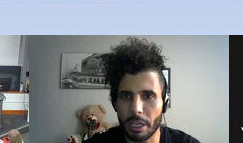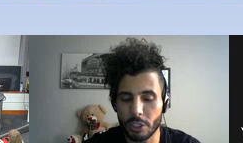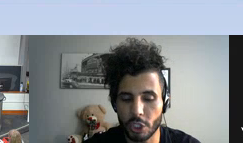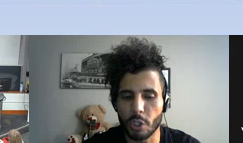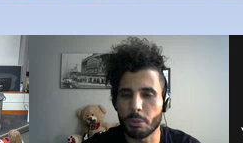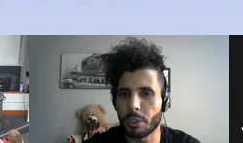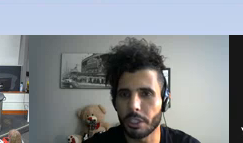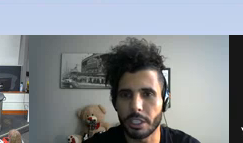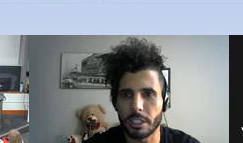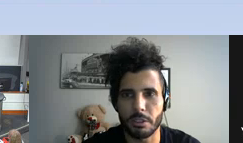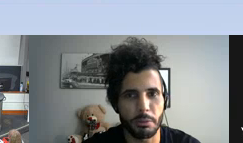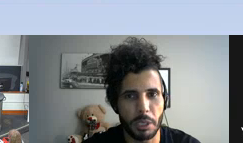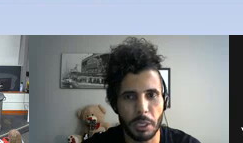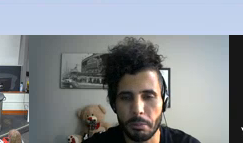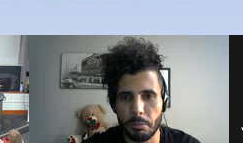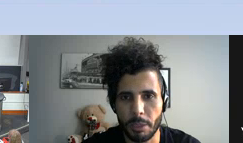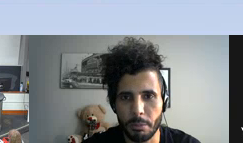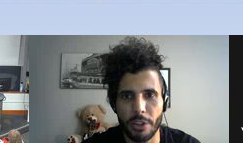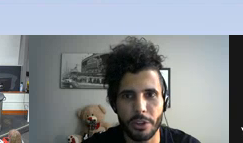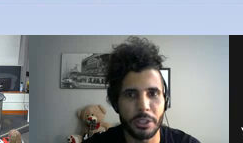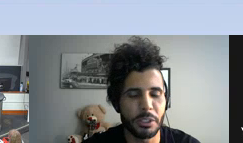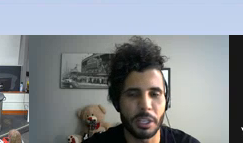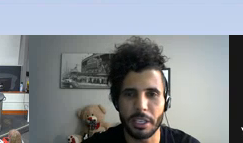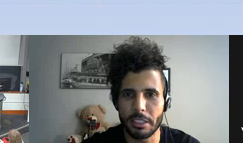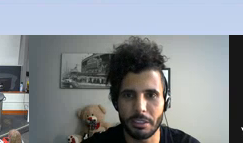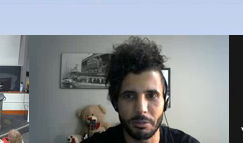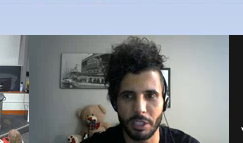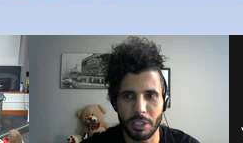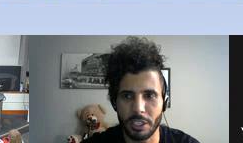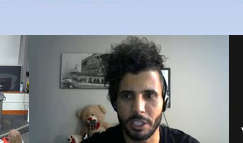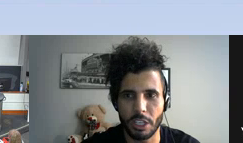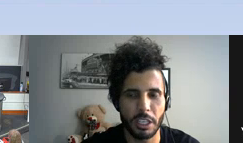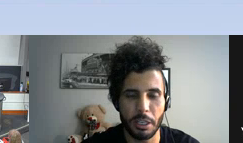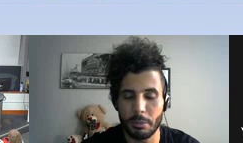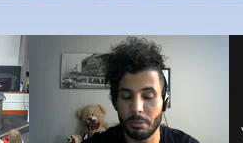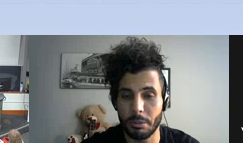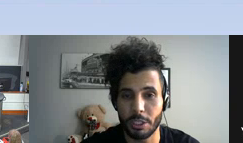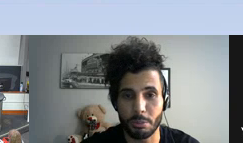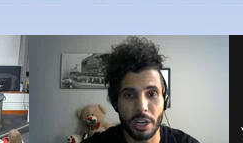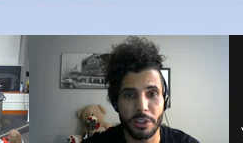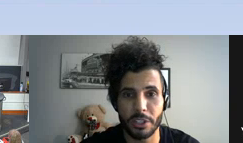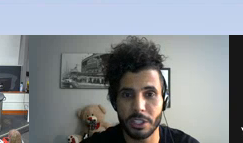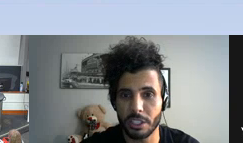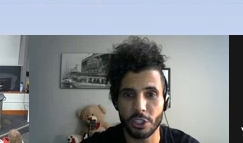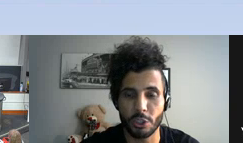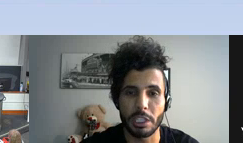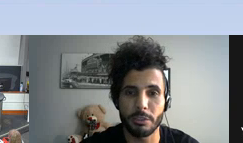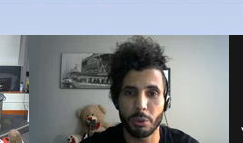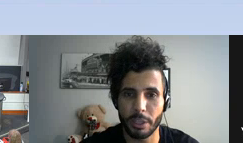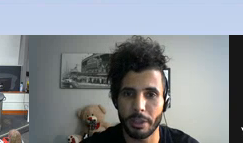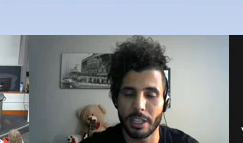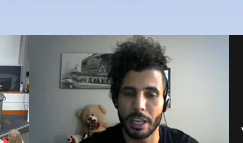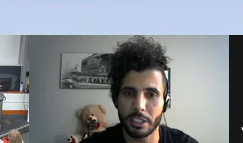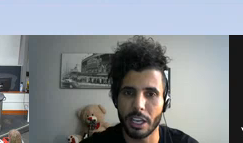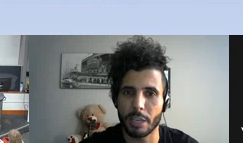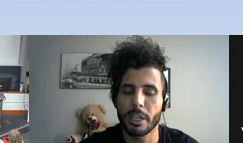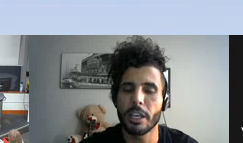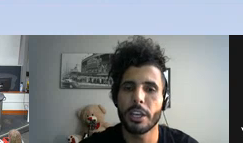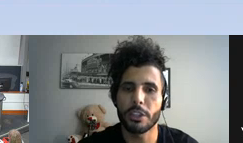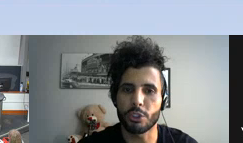I assume, were my mother and his brothers and sisters who lived with him at the time. They